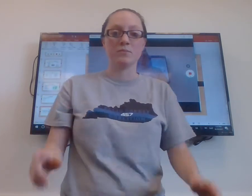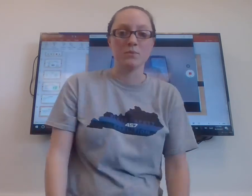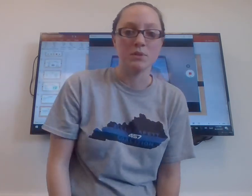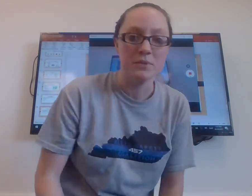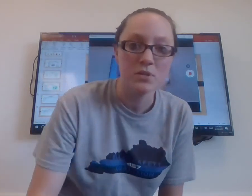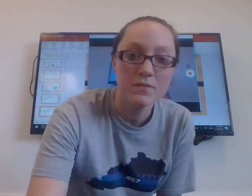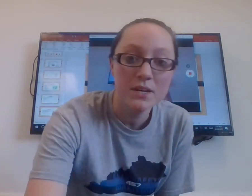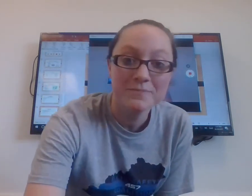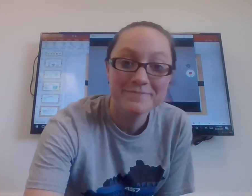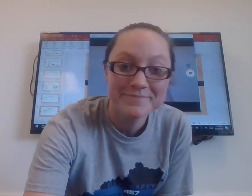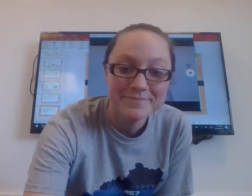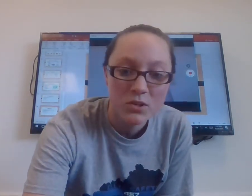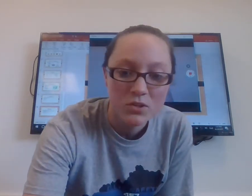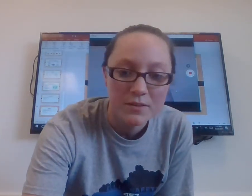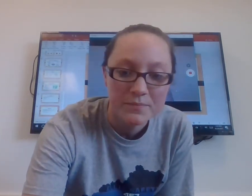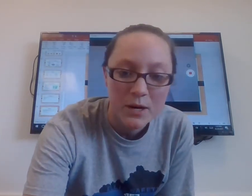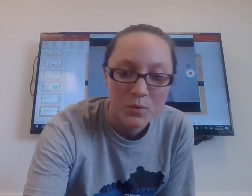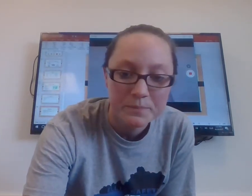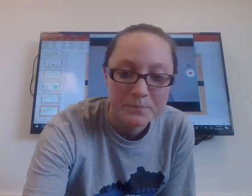let me start the video, or the PowerPoint.